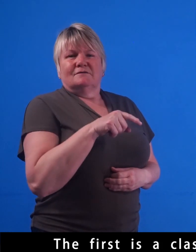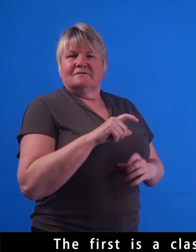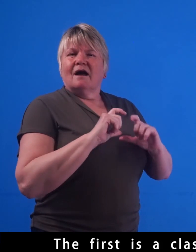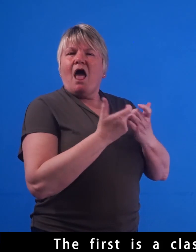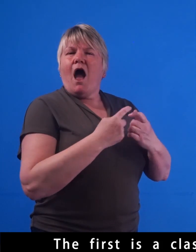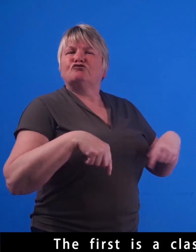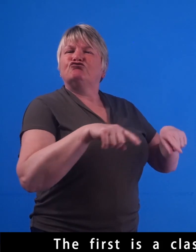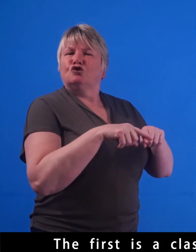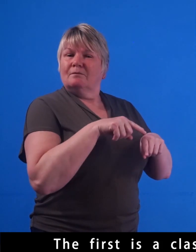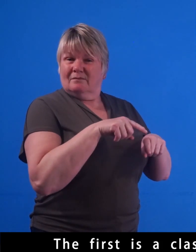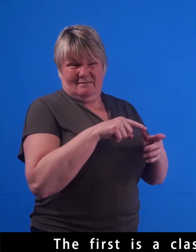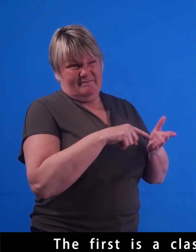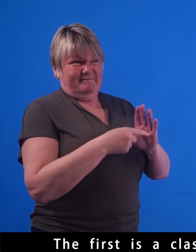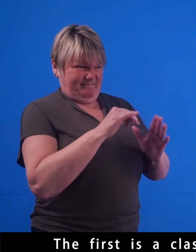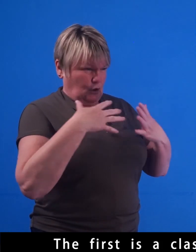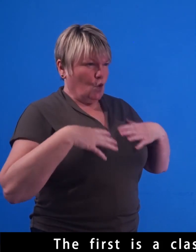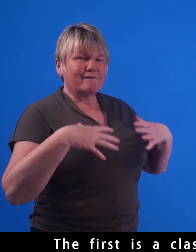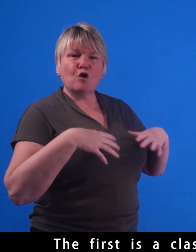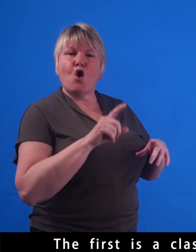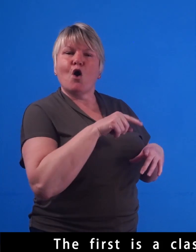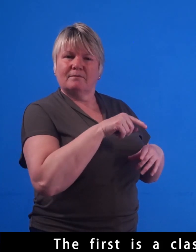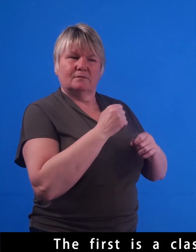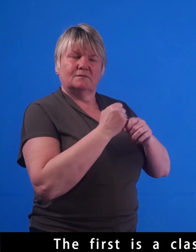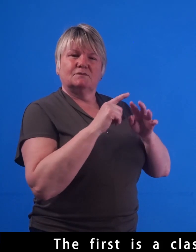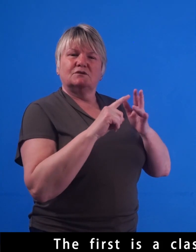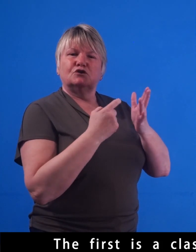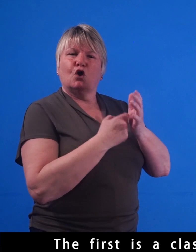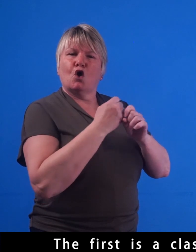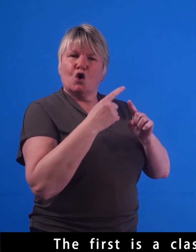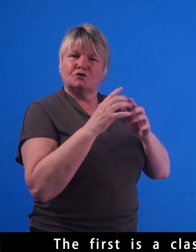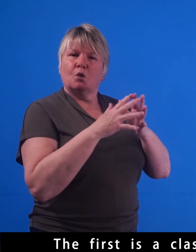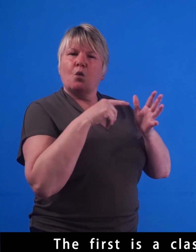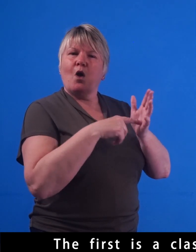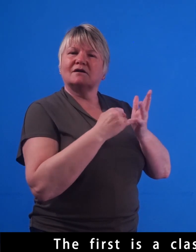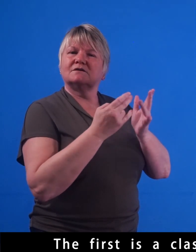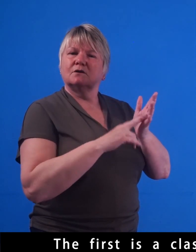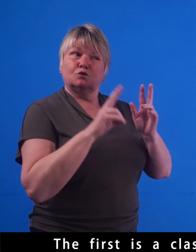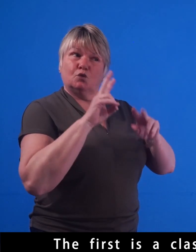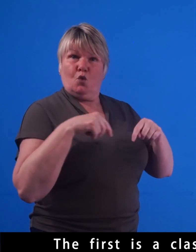The first is a classroom showing the uniform of George Watson's School in